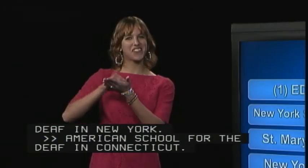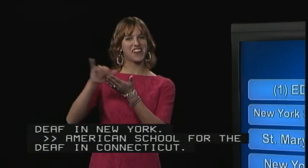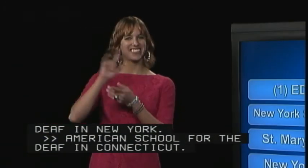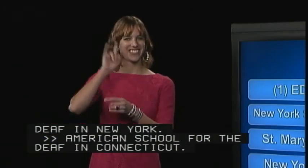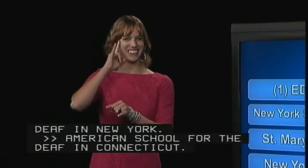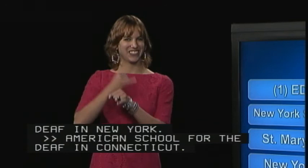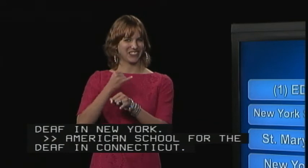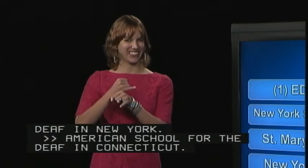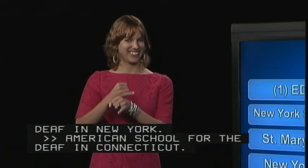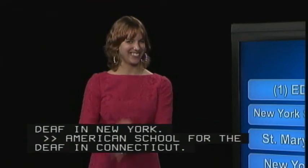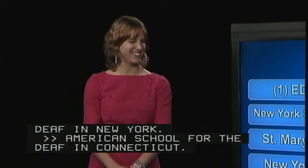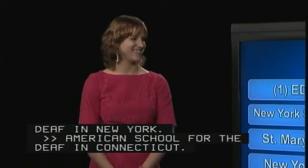New York School for the Deaf.